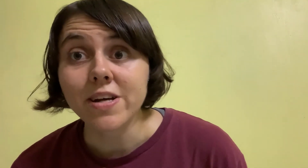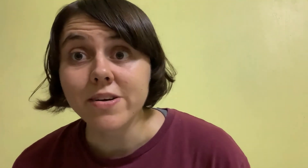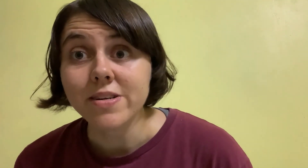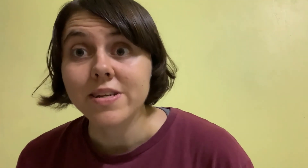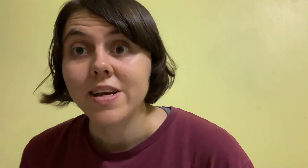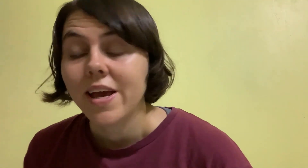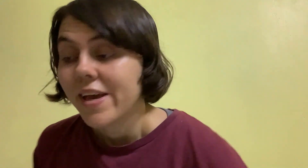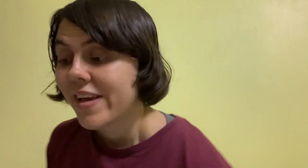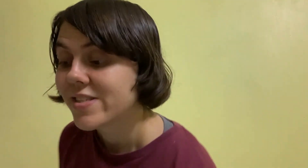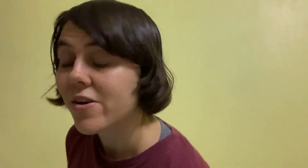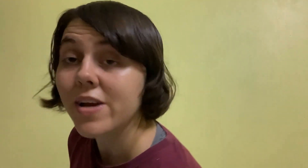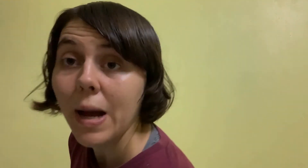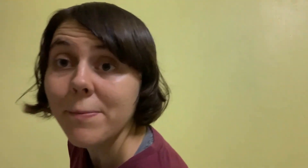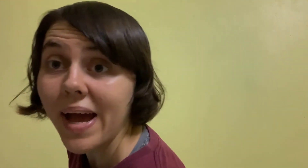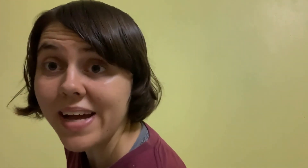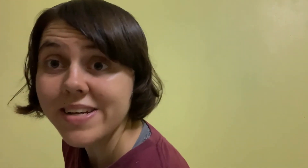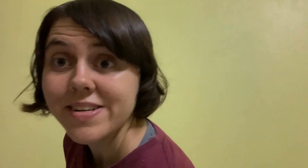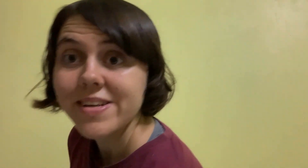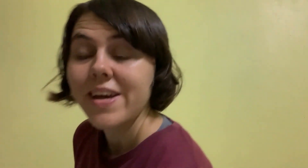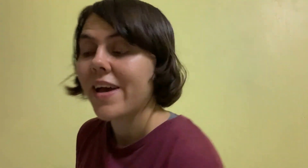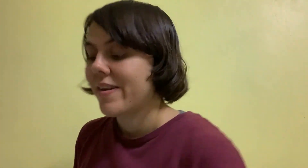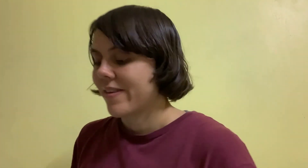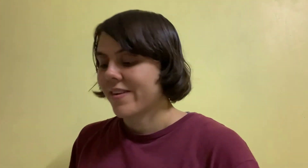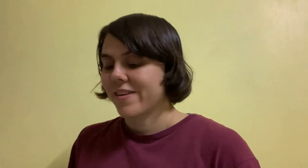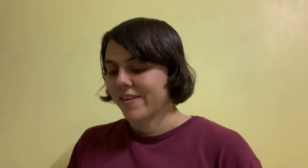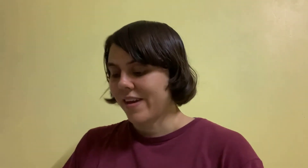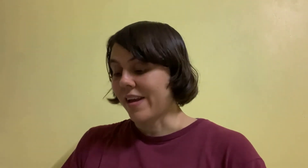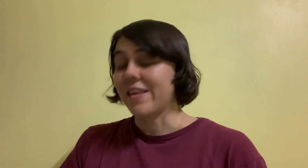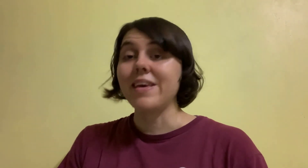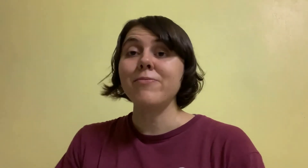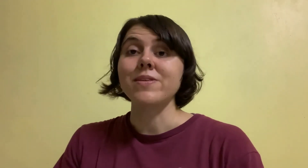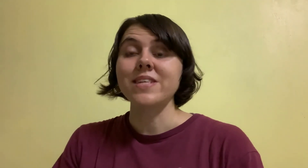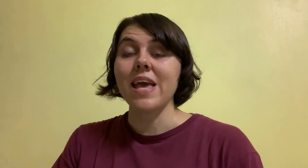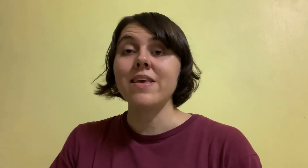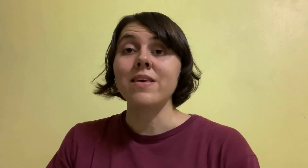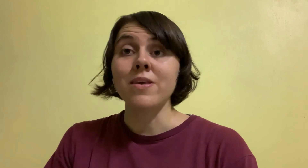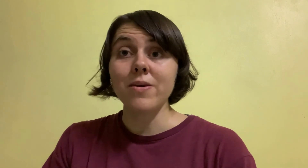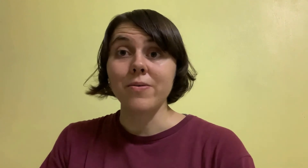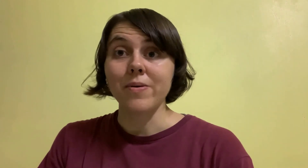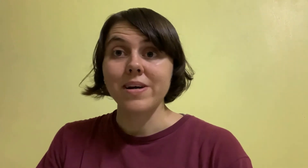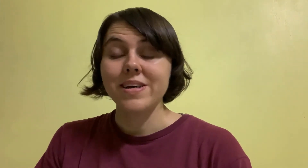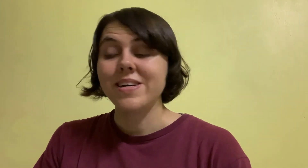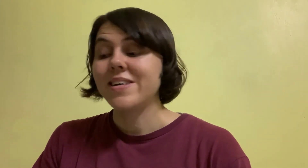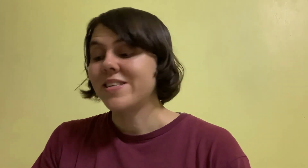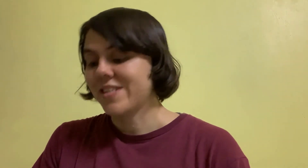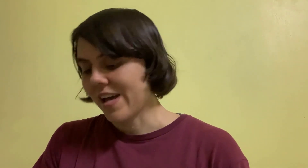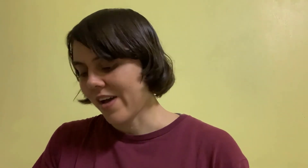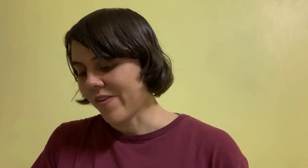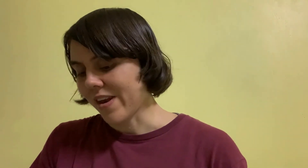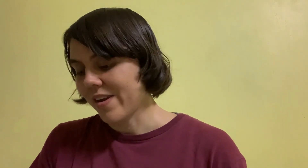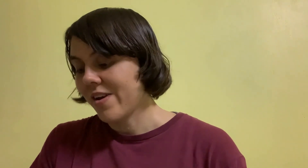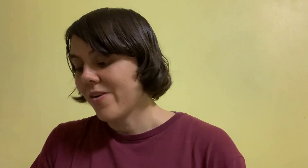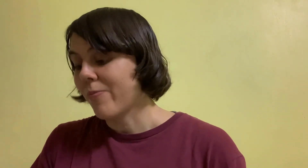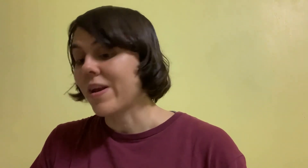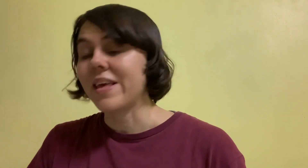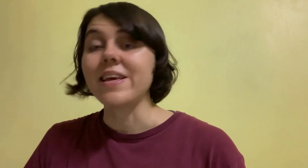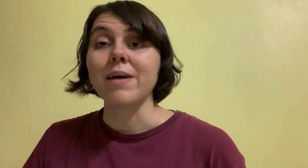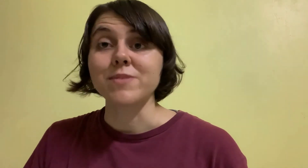return. He's going to come back, and he will take you to heaven when he comes